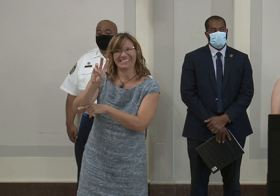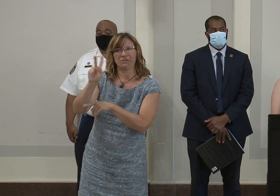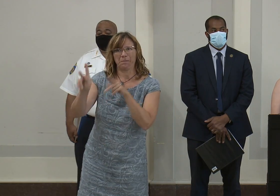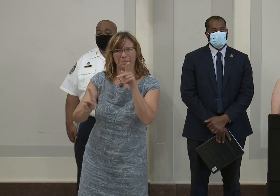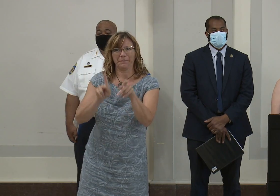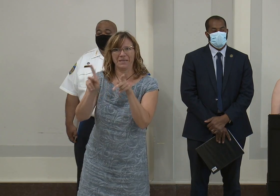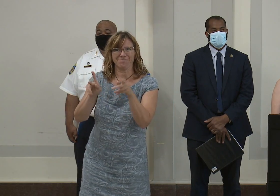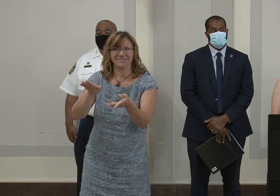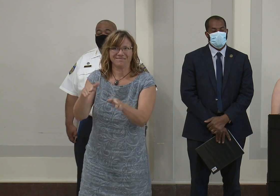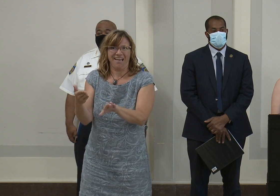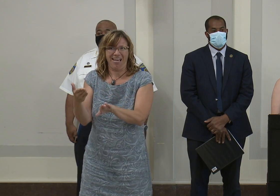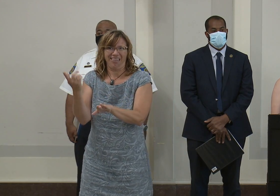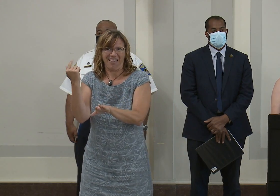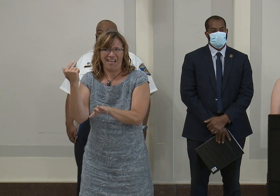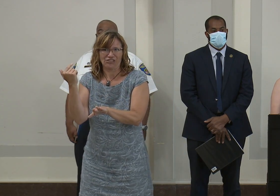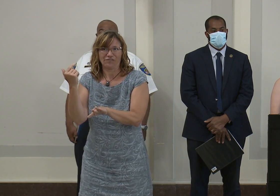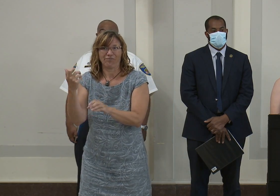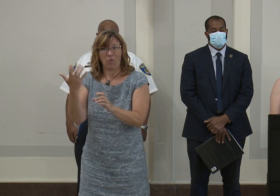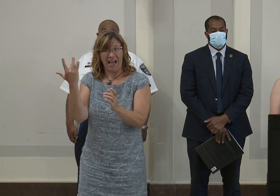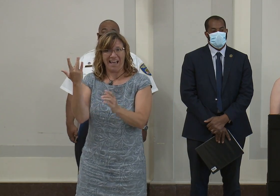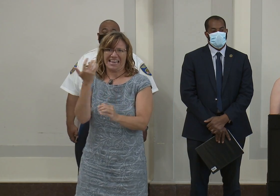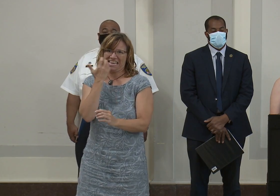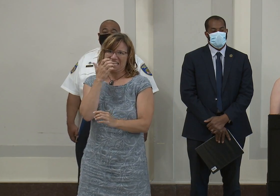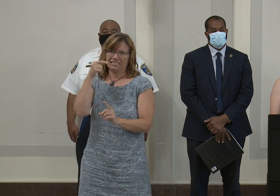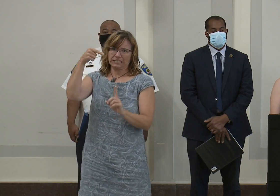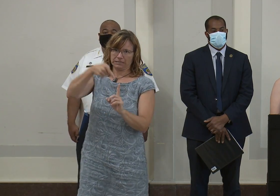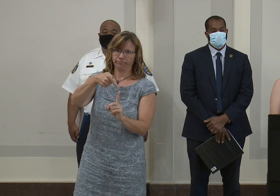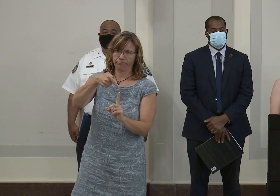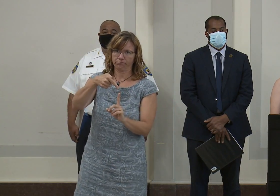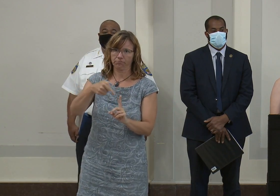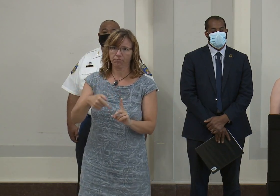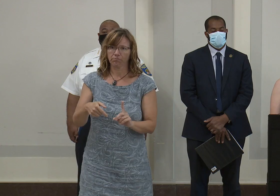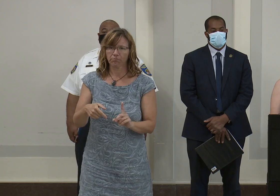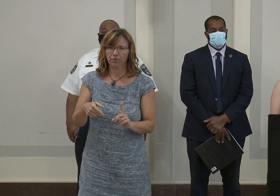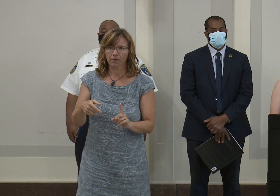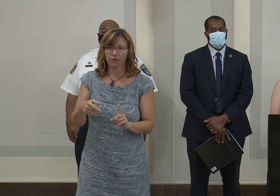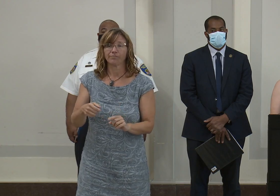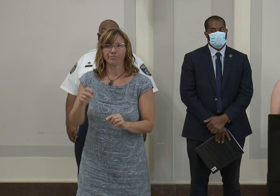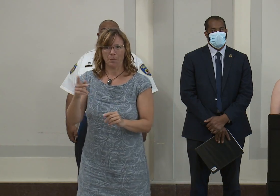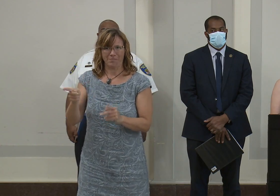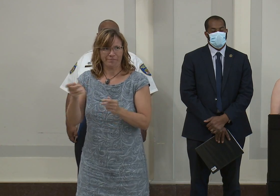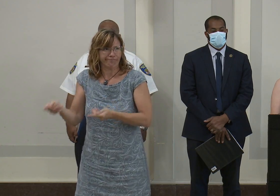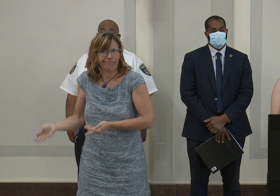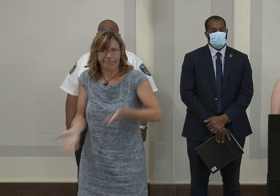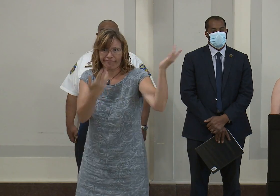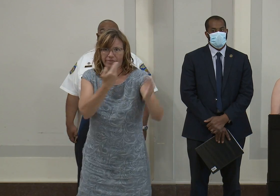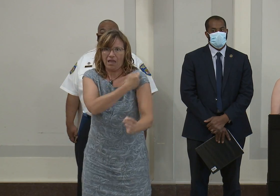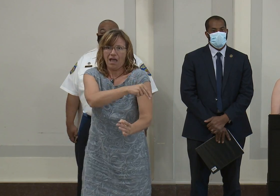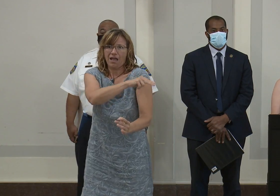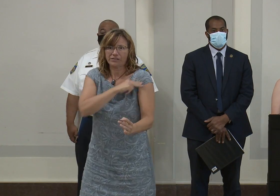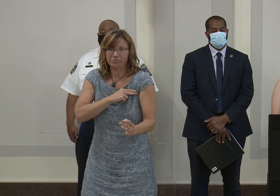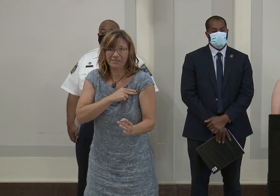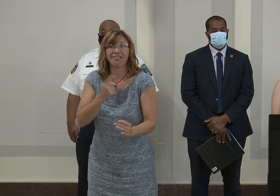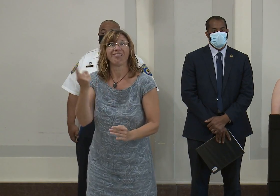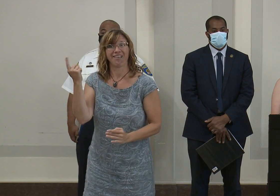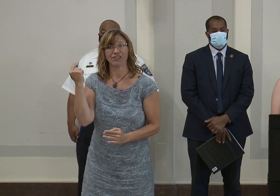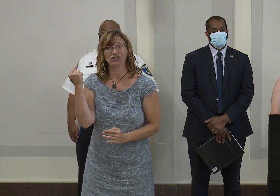entered city emergency departments, specifically complaining about heat-related illness during last year's Code Red extreme heat